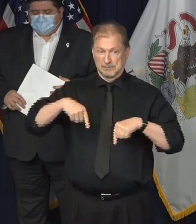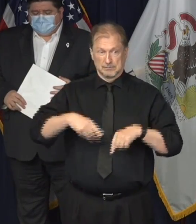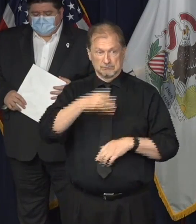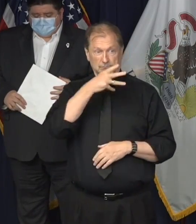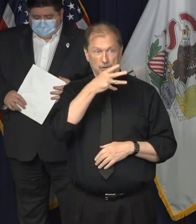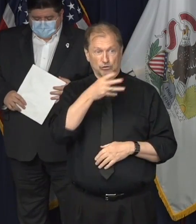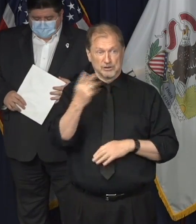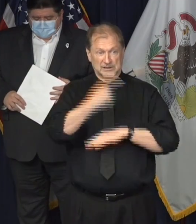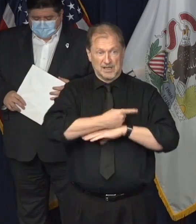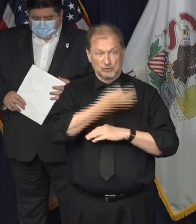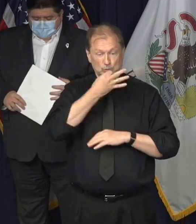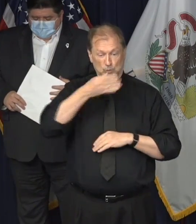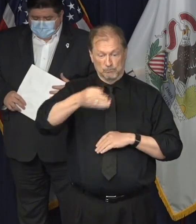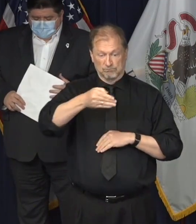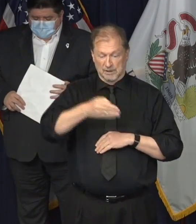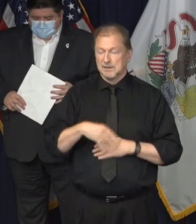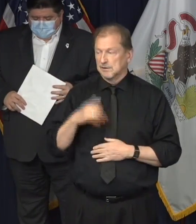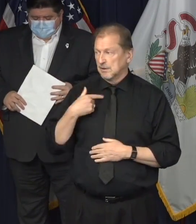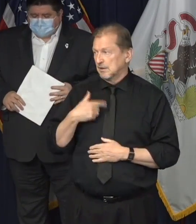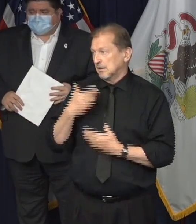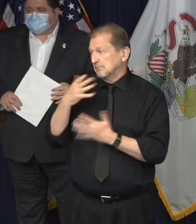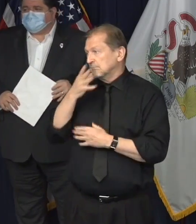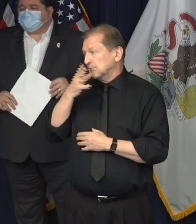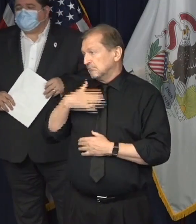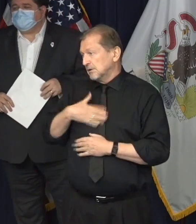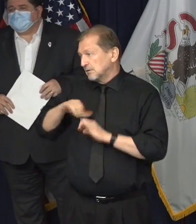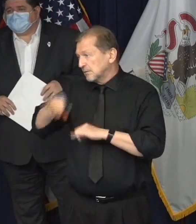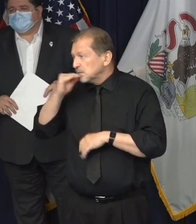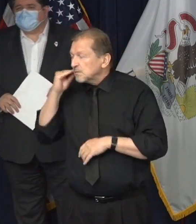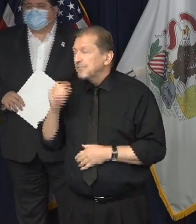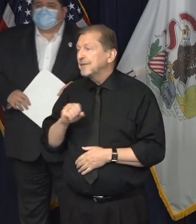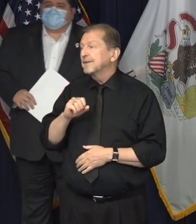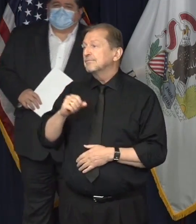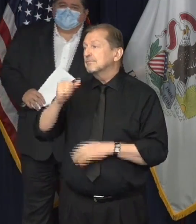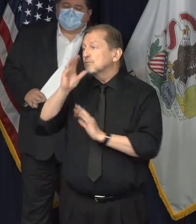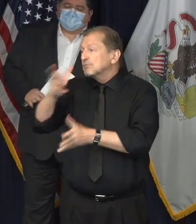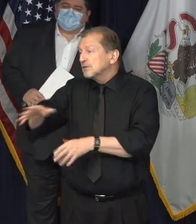please stay at home. Please wear your face coverings. Please wash your hands frequently.